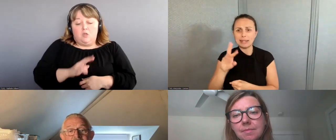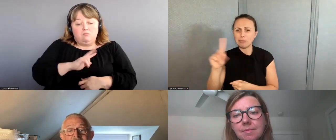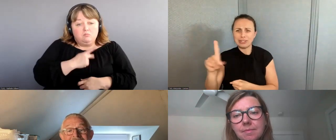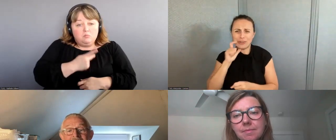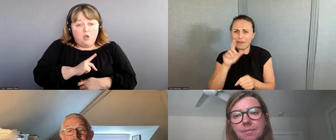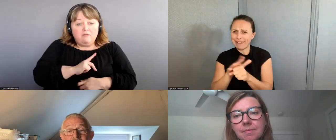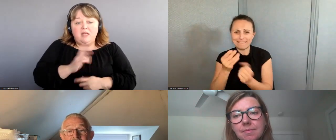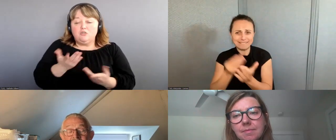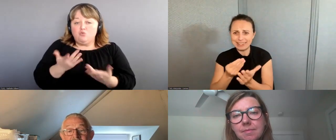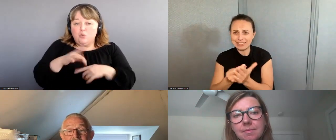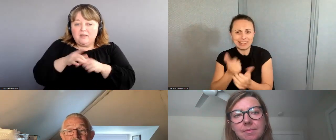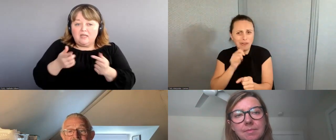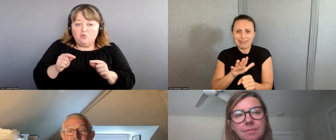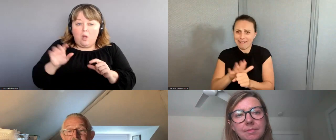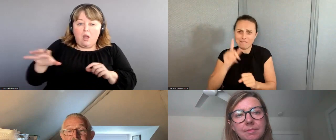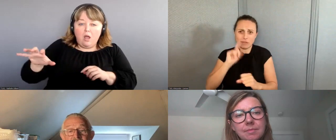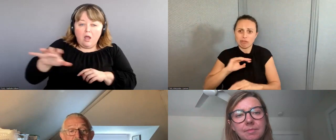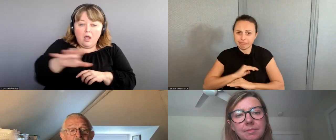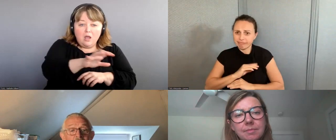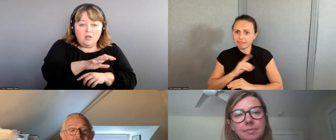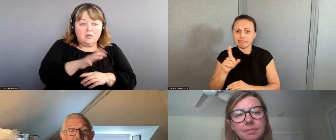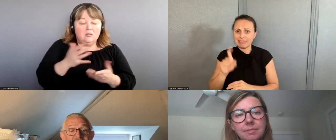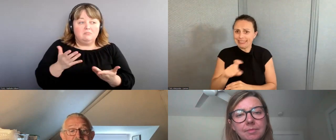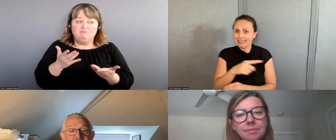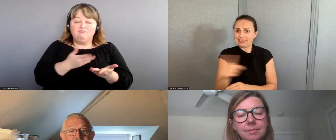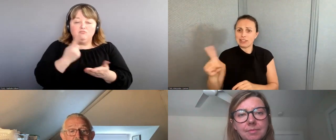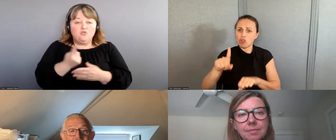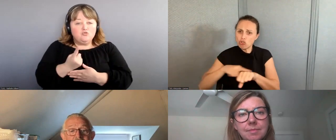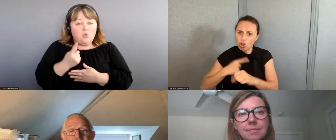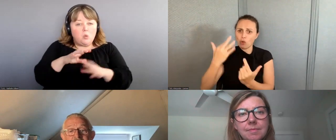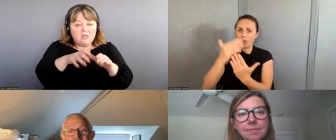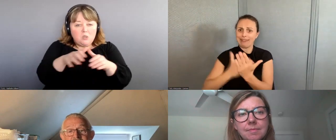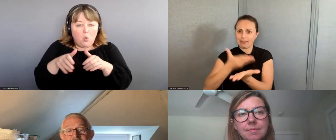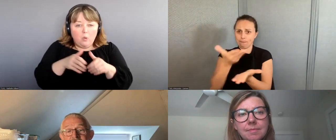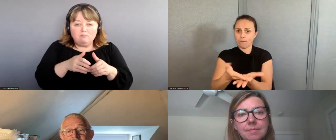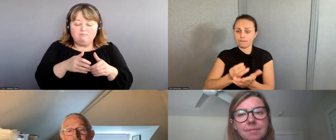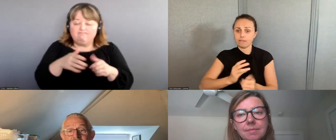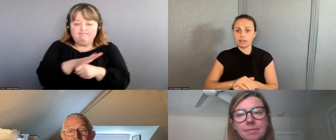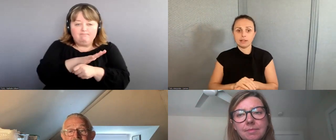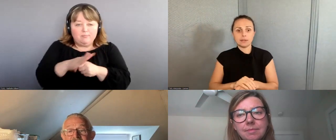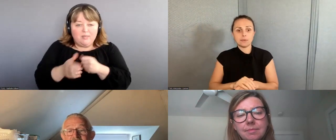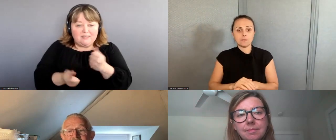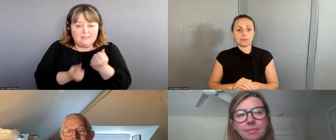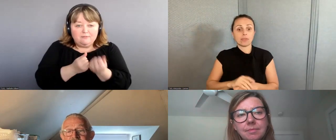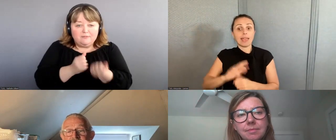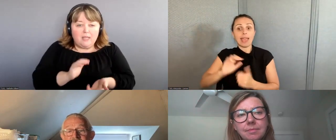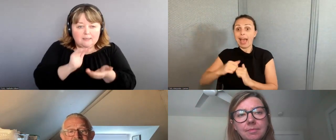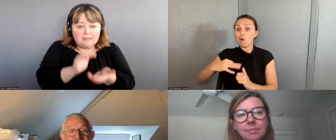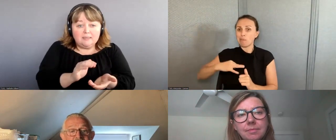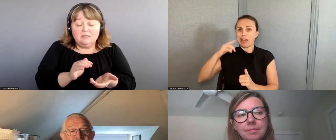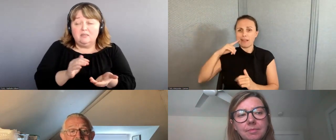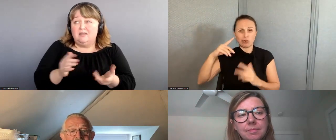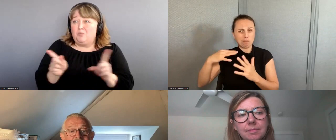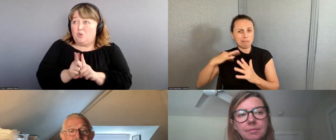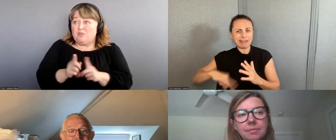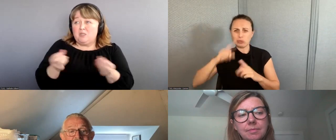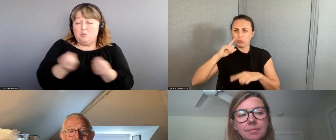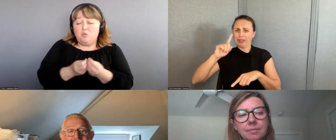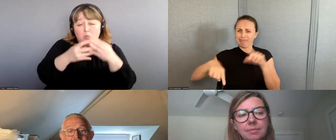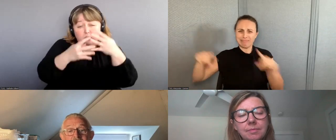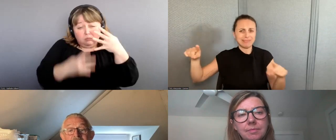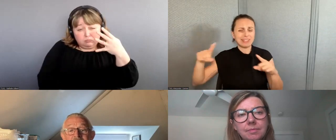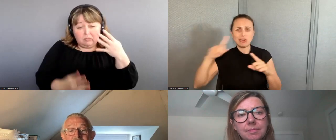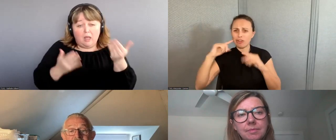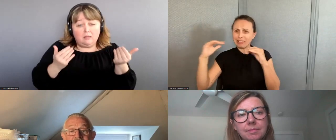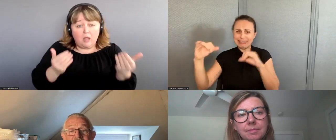underfunded and inadequate to task, as evident in long waiting lists. They are inconsistent in application of benefits, inflexibility, and delivery,